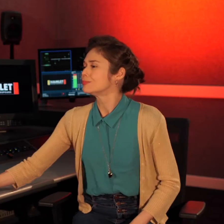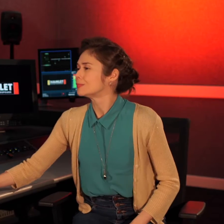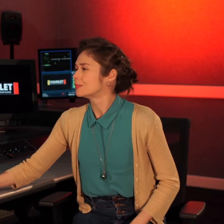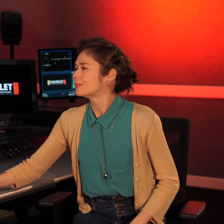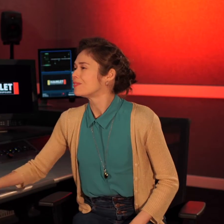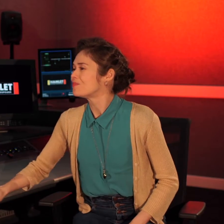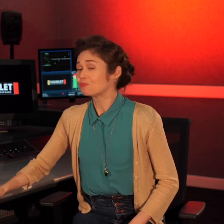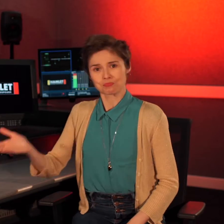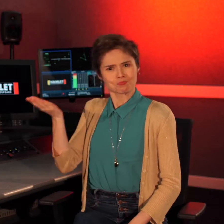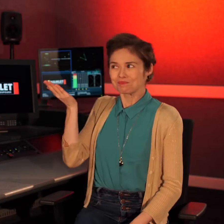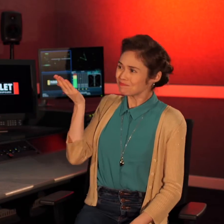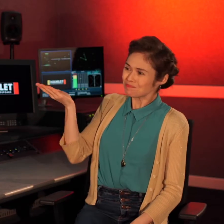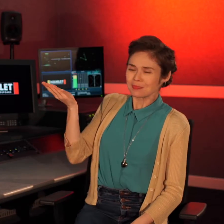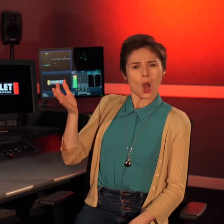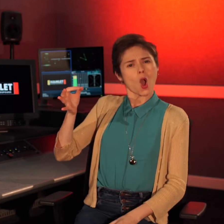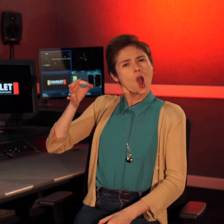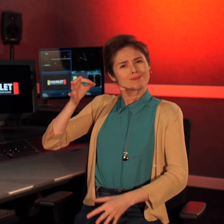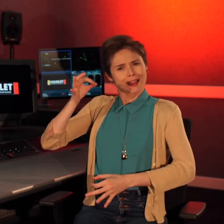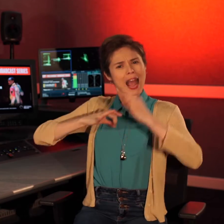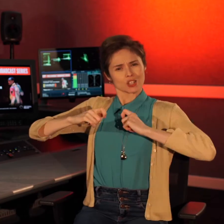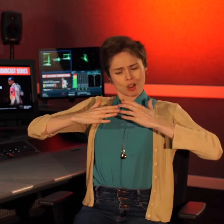Africa in the costumes,